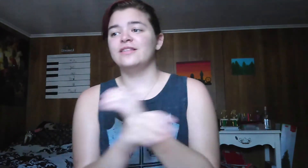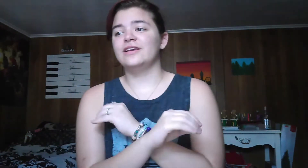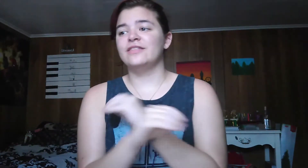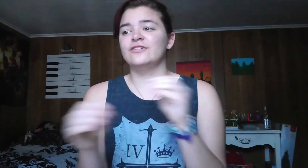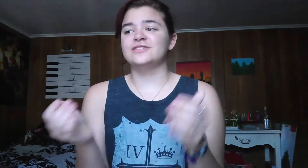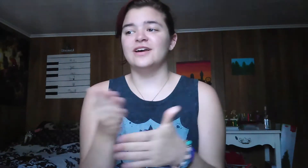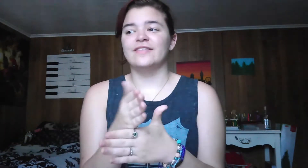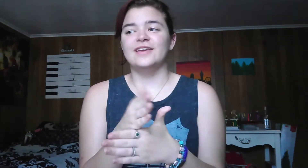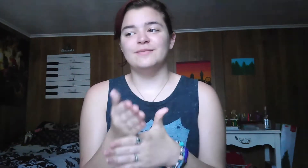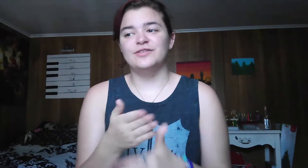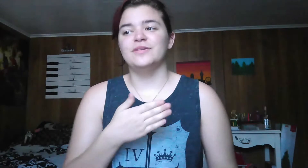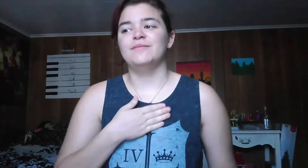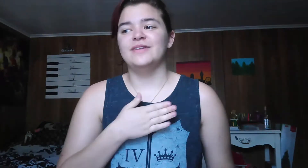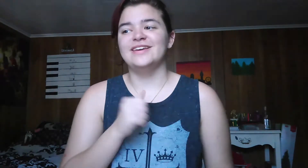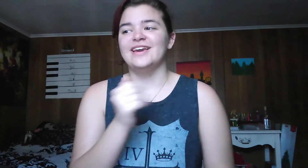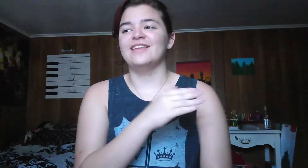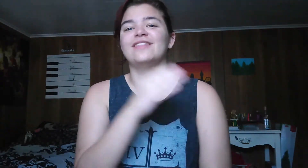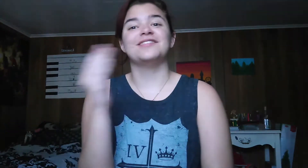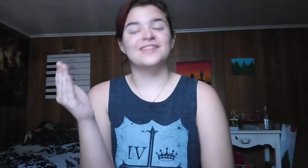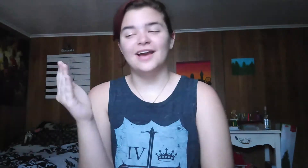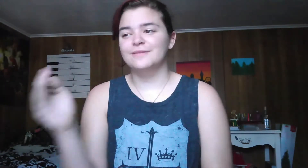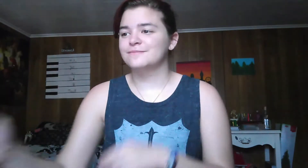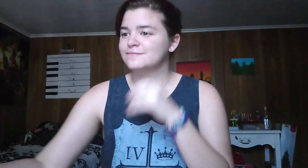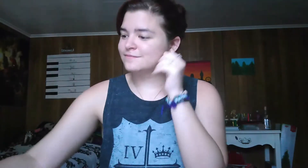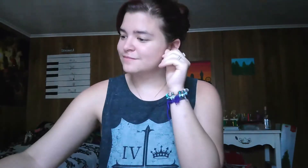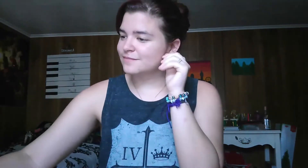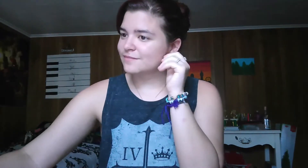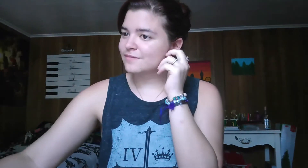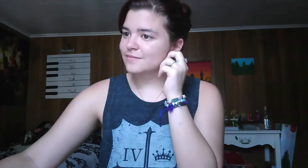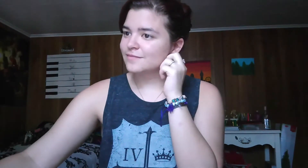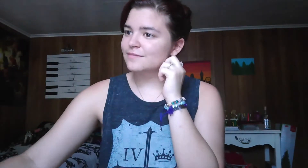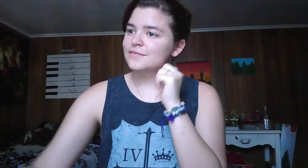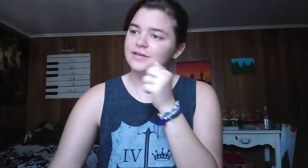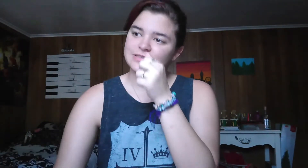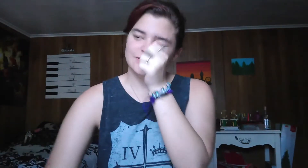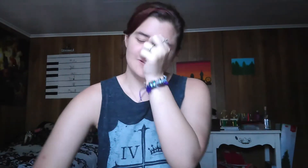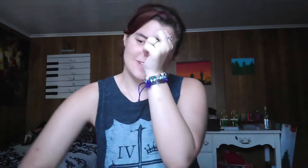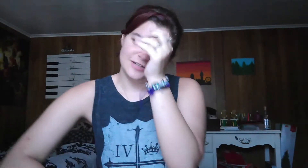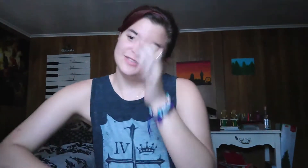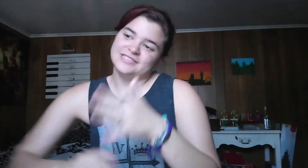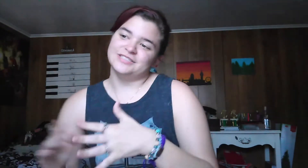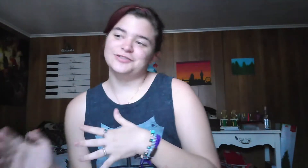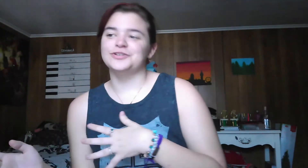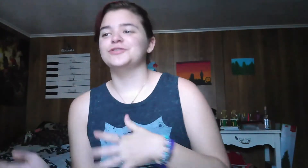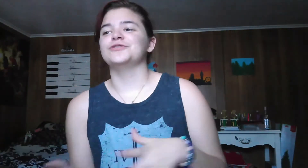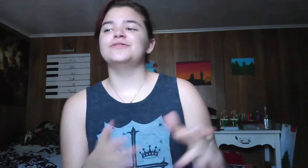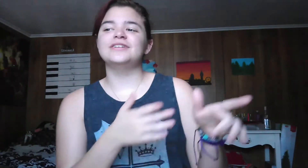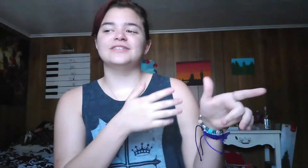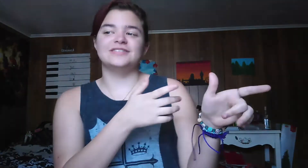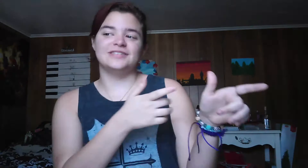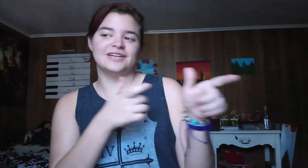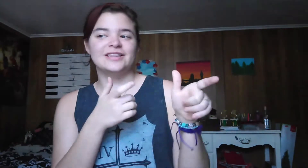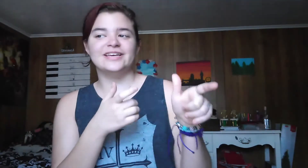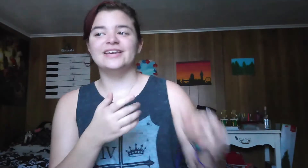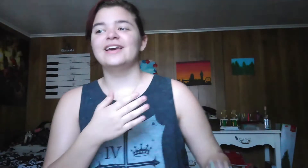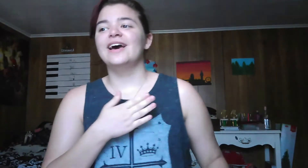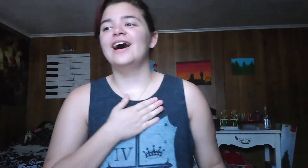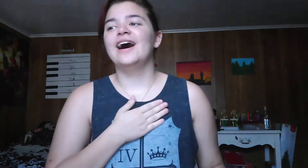Suddenly there's nothing in between me and the sky. So then it goes into suddenly